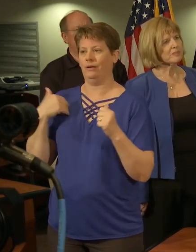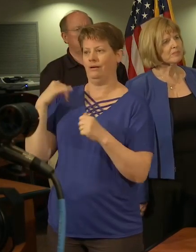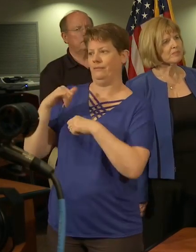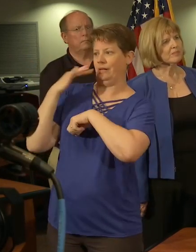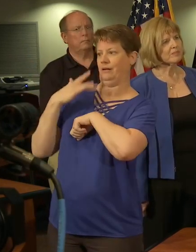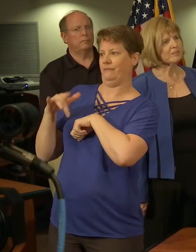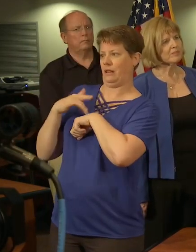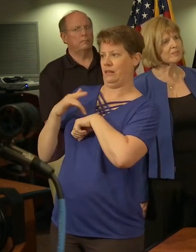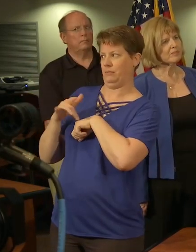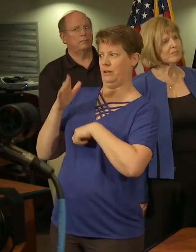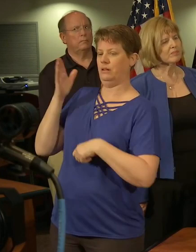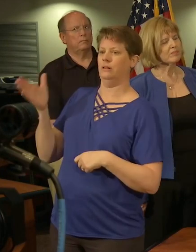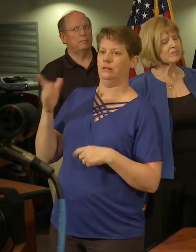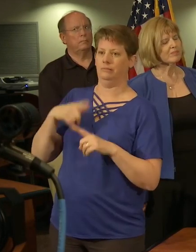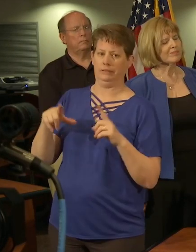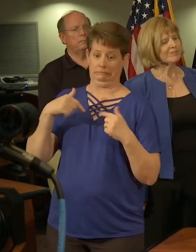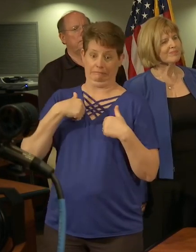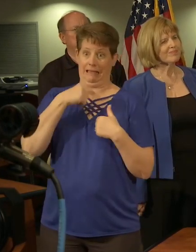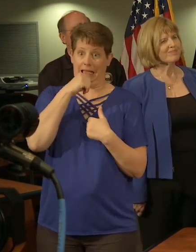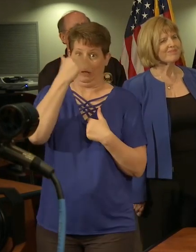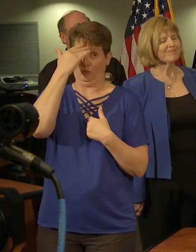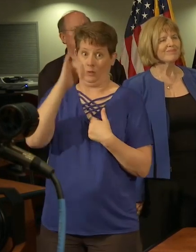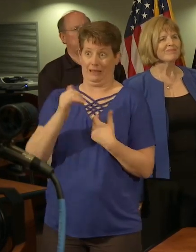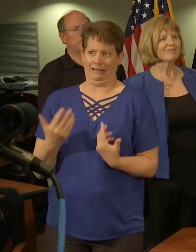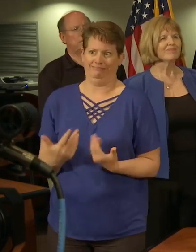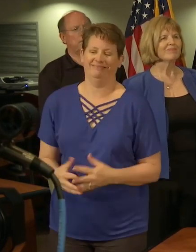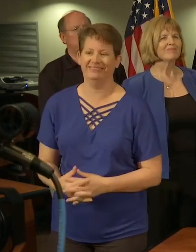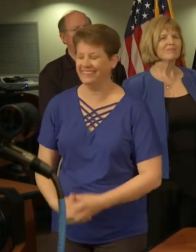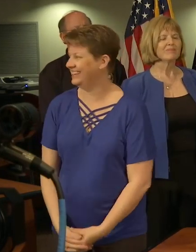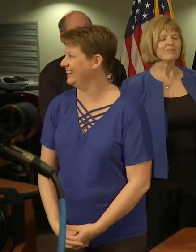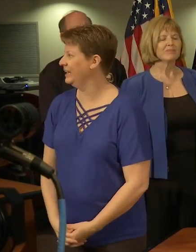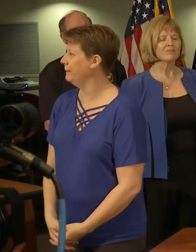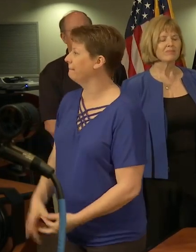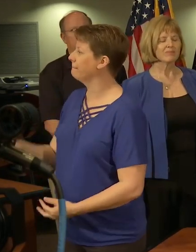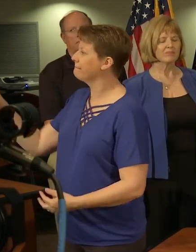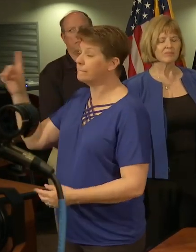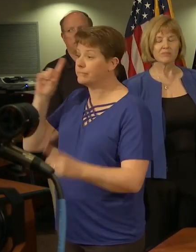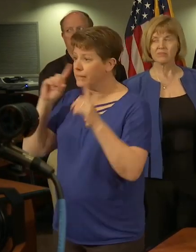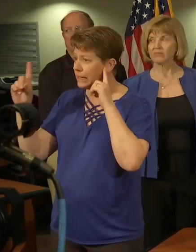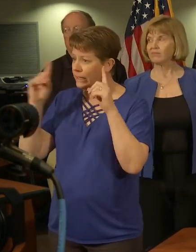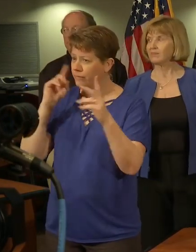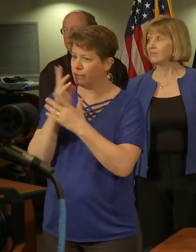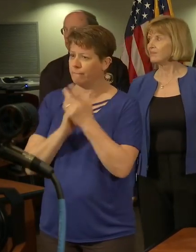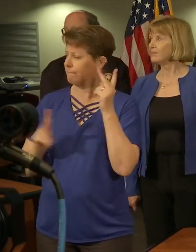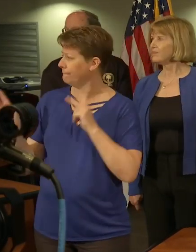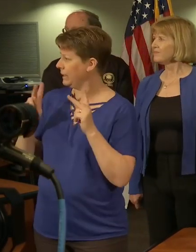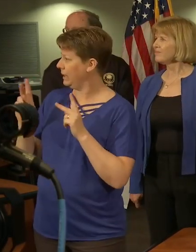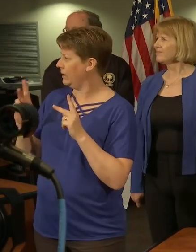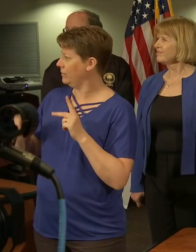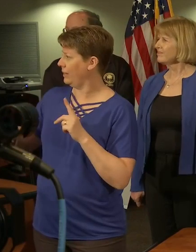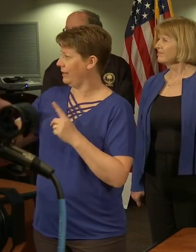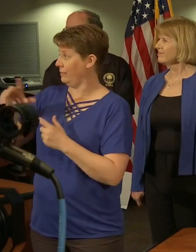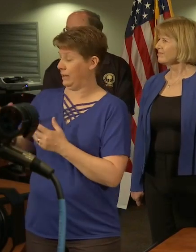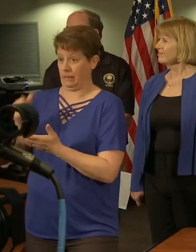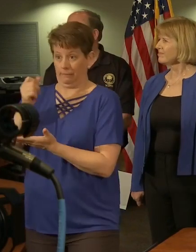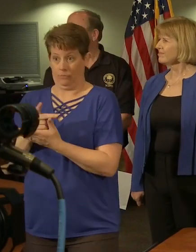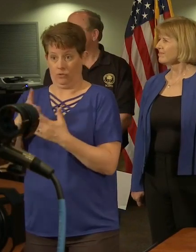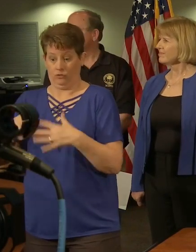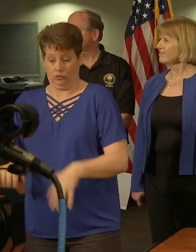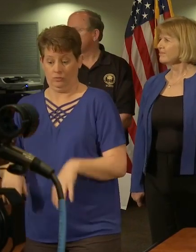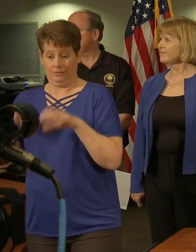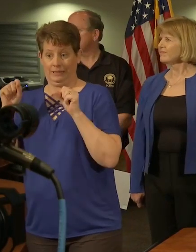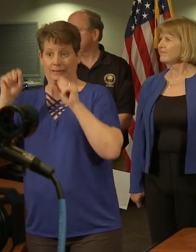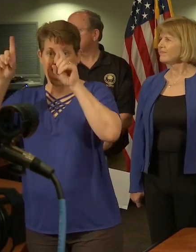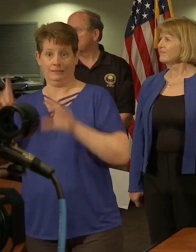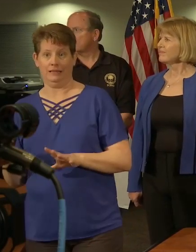available, but not from me. We've been hearing from some folks that they've been approved to take the coronavirus